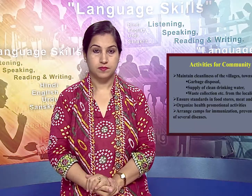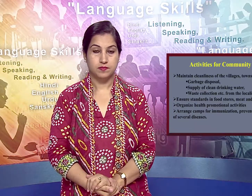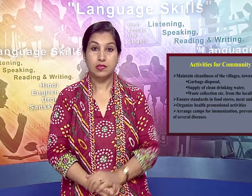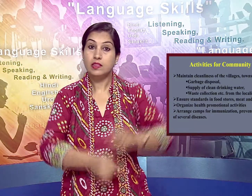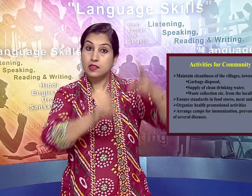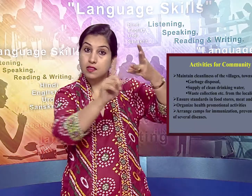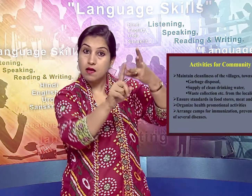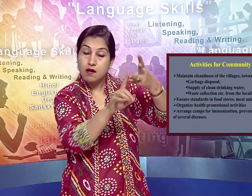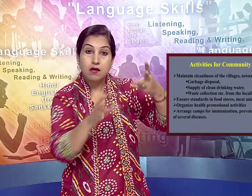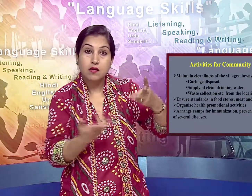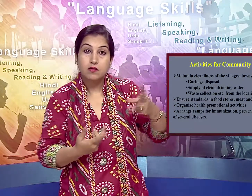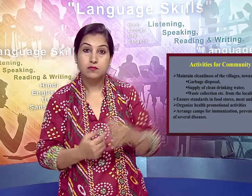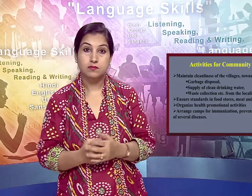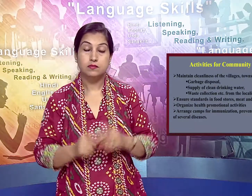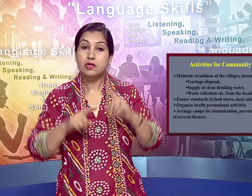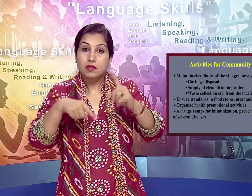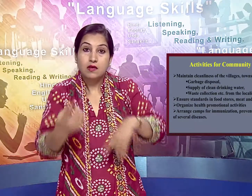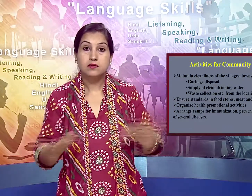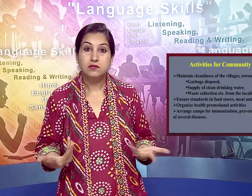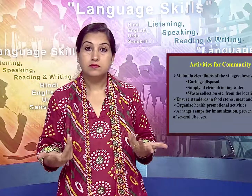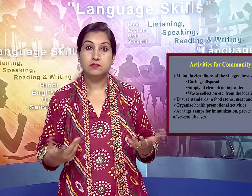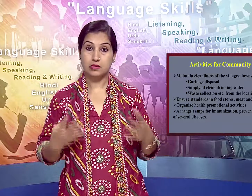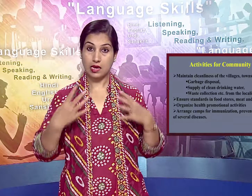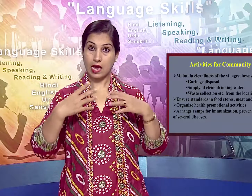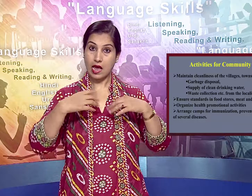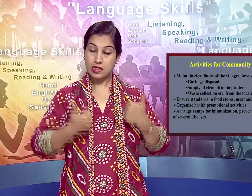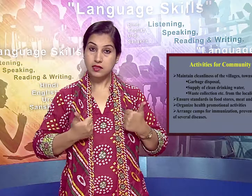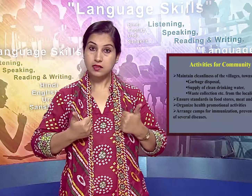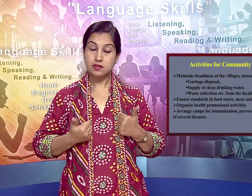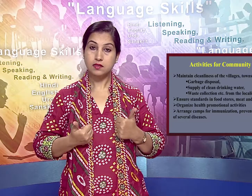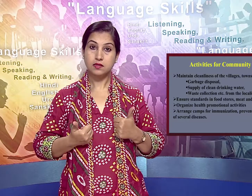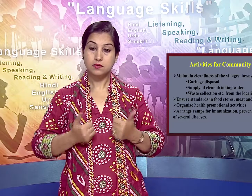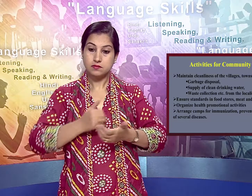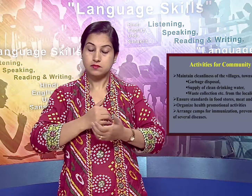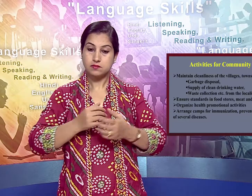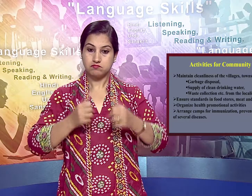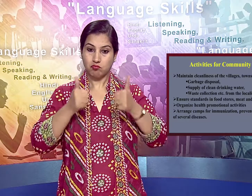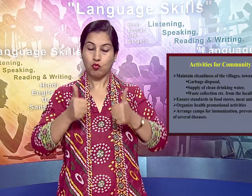The third point is organize health promotional activities.